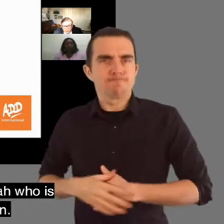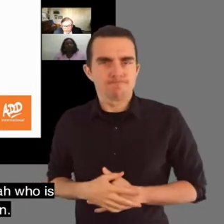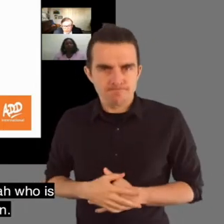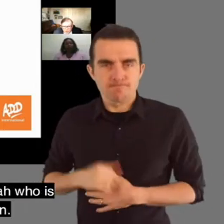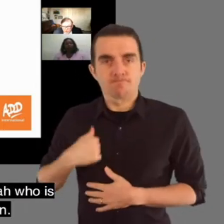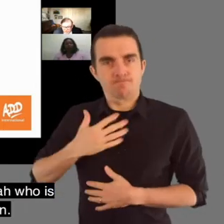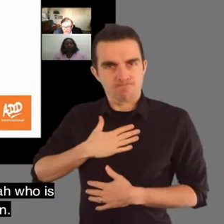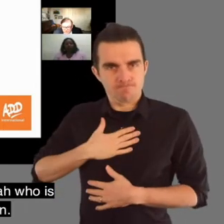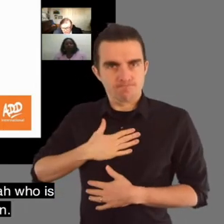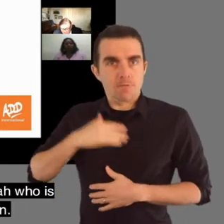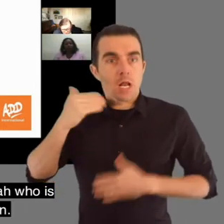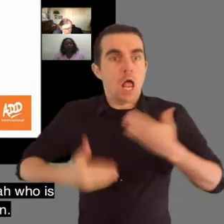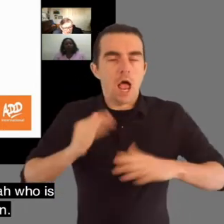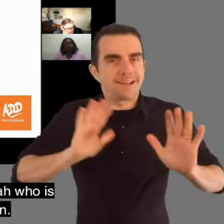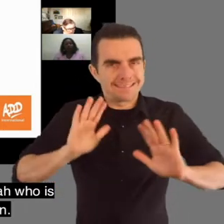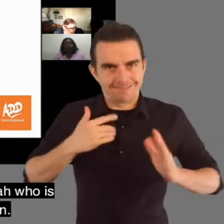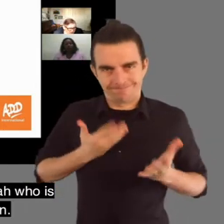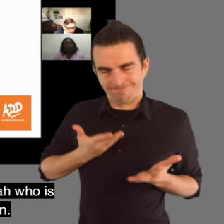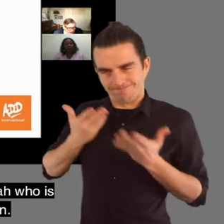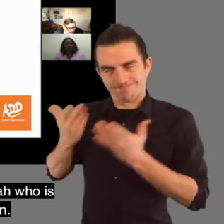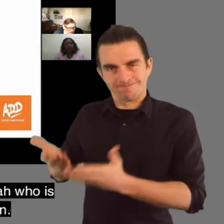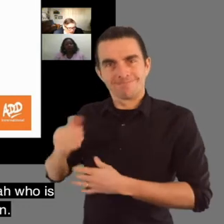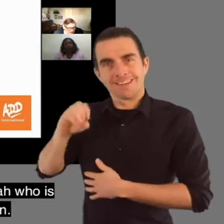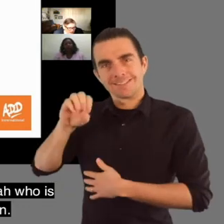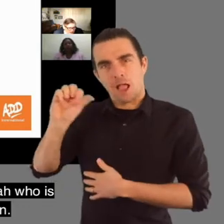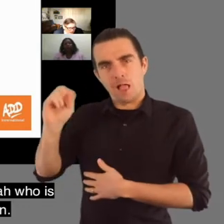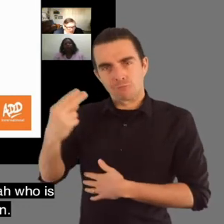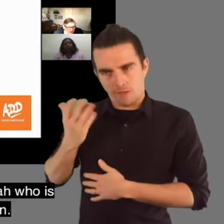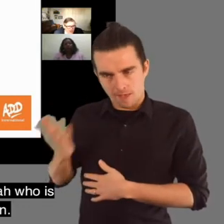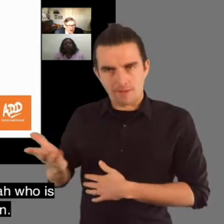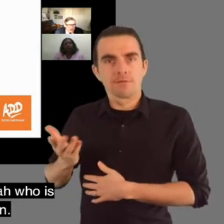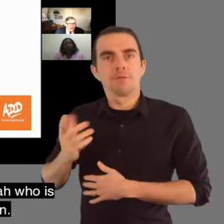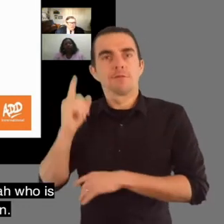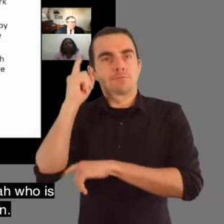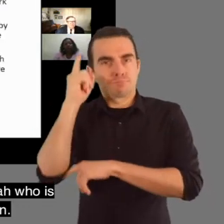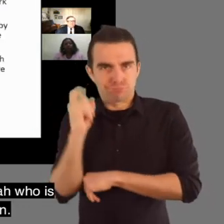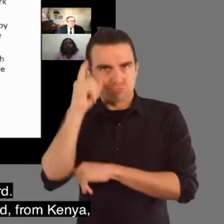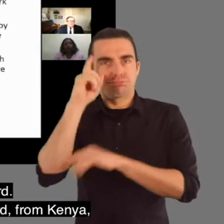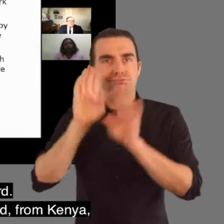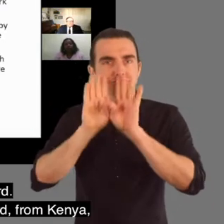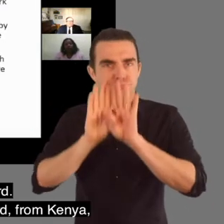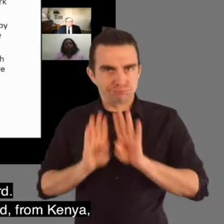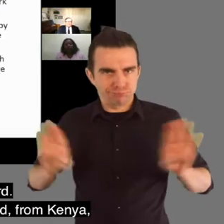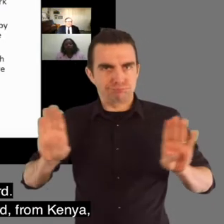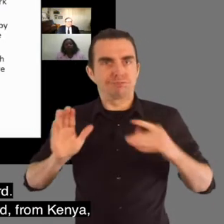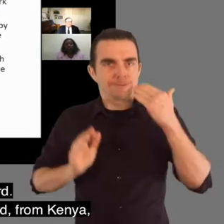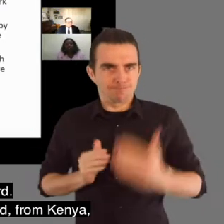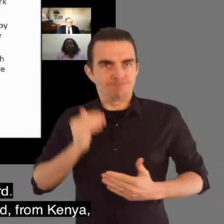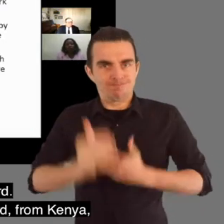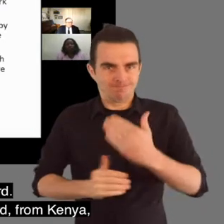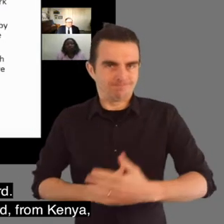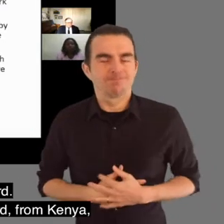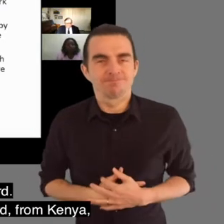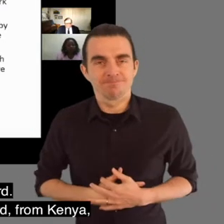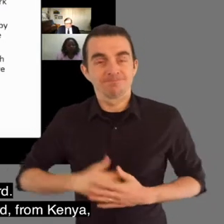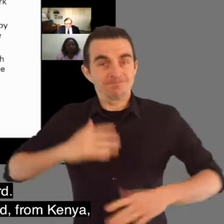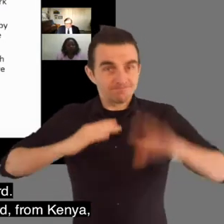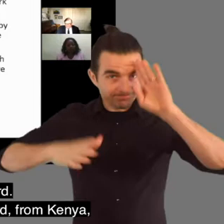without more ado, over to Sarah, who's going to do the introduction. Thank you,